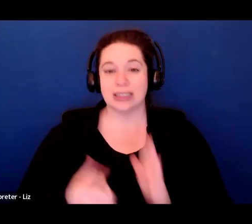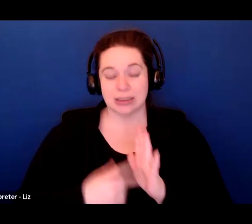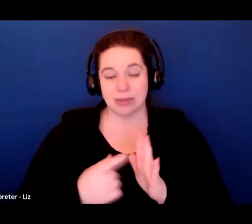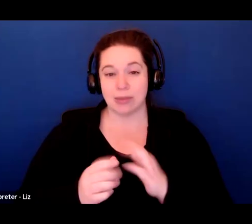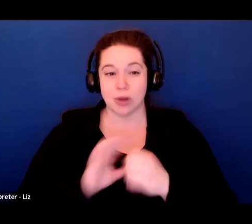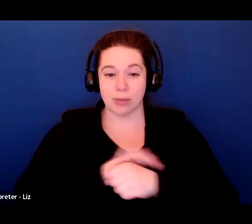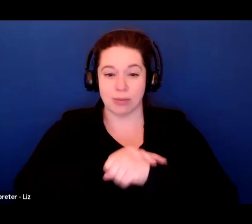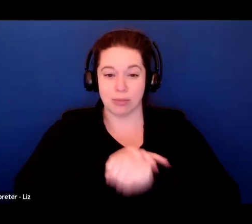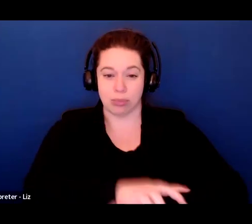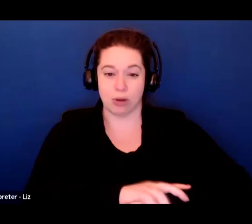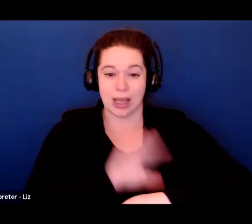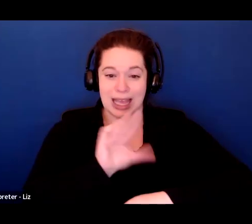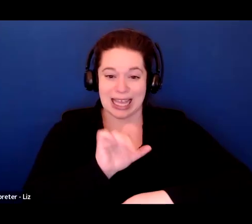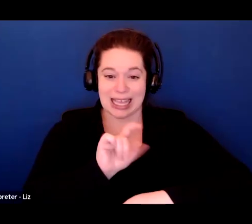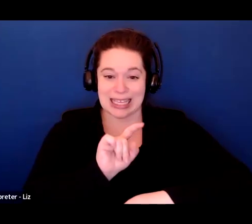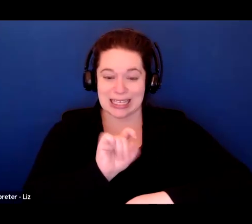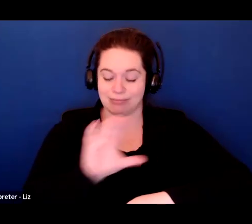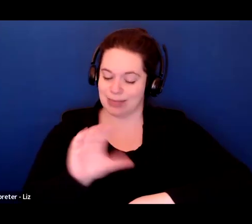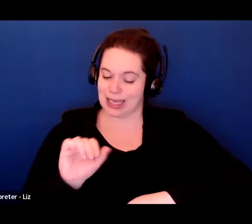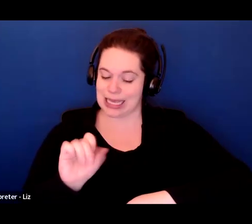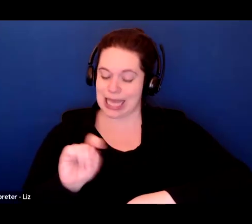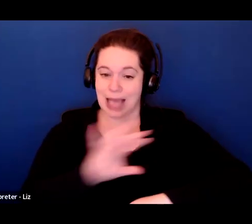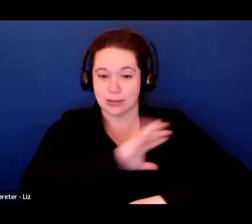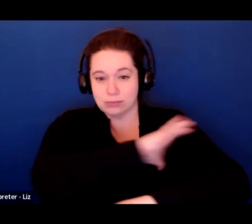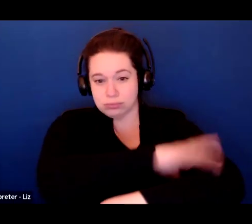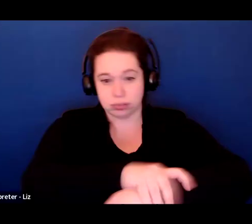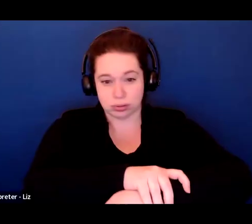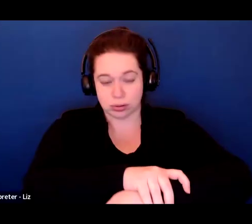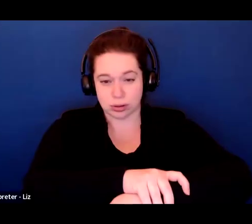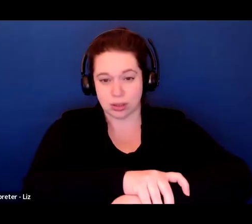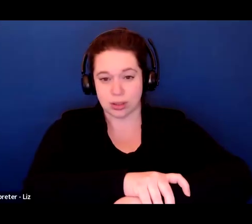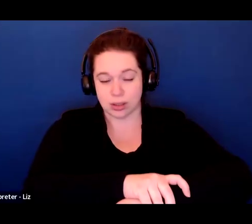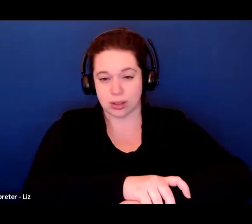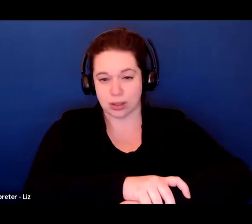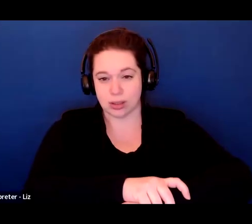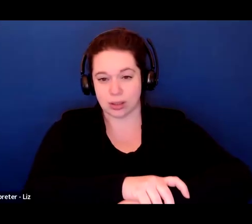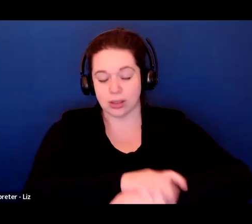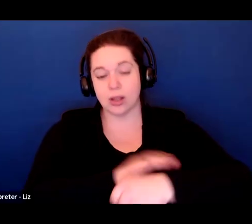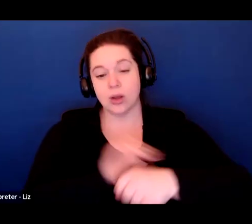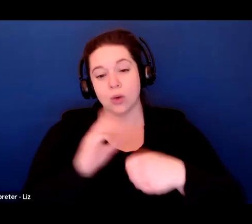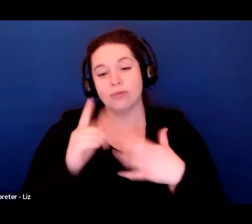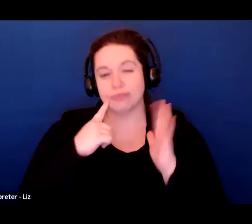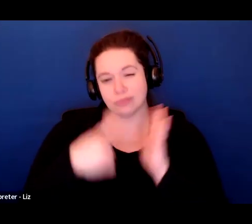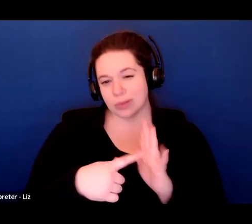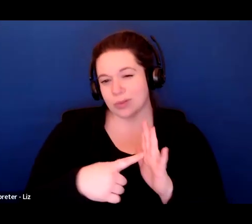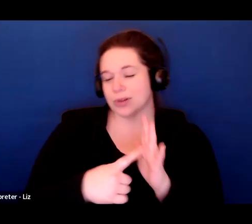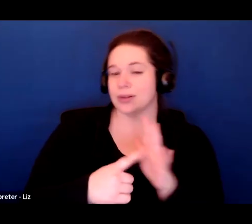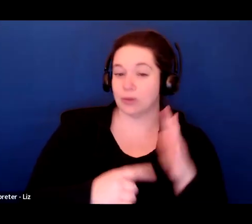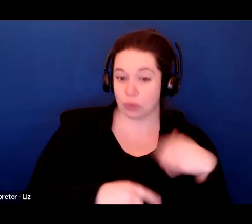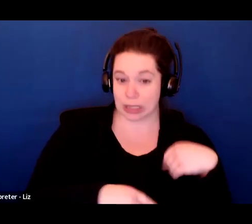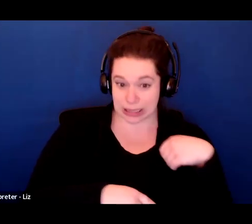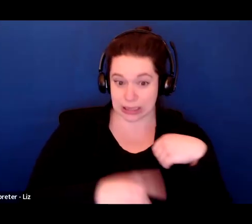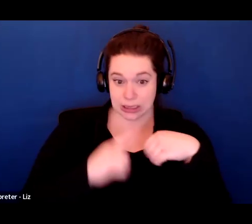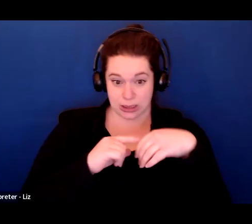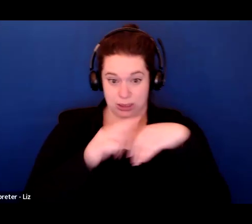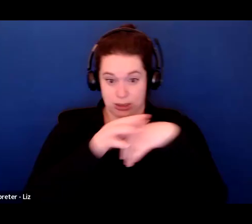cast and they'll put it on so that so say if your wrist is like